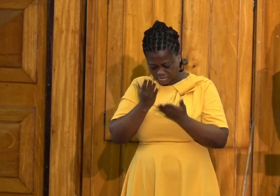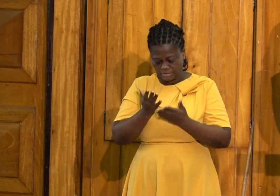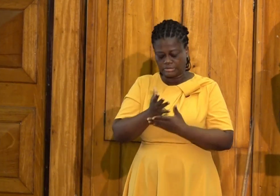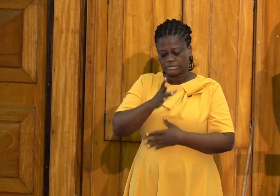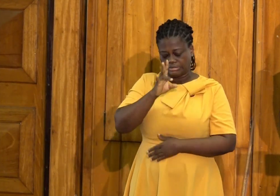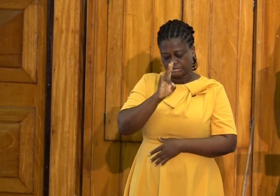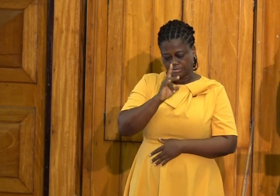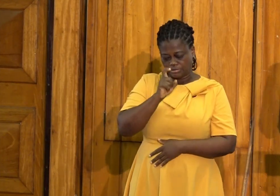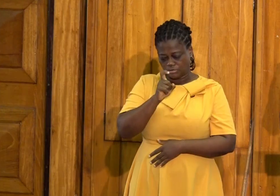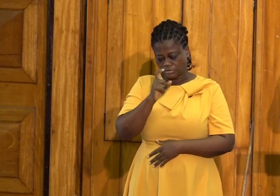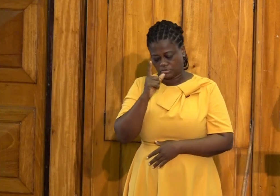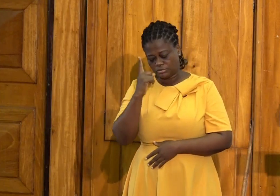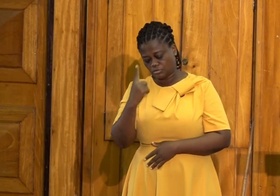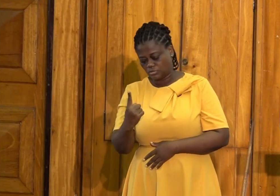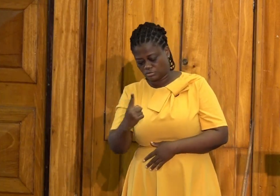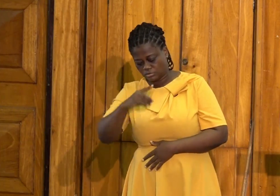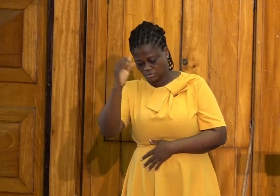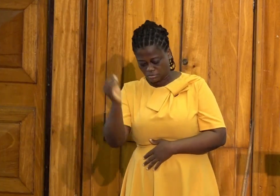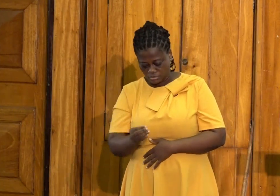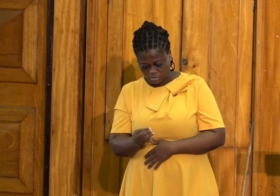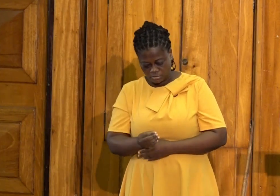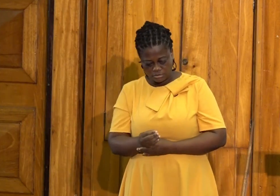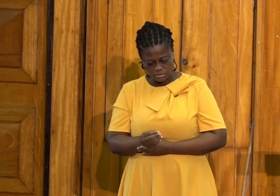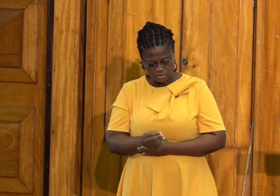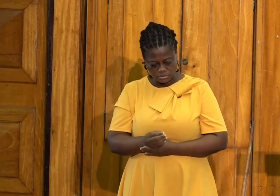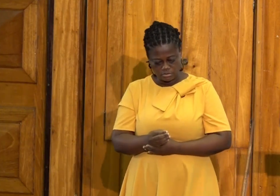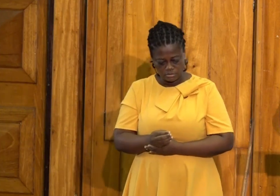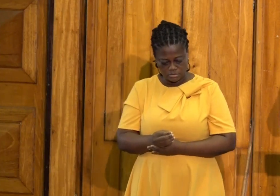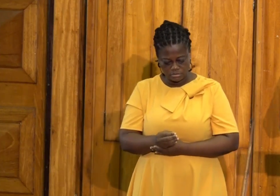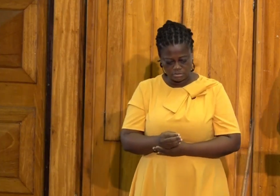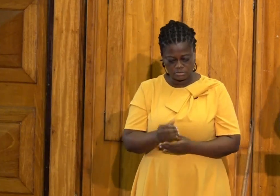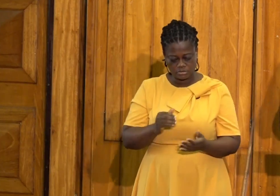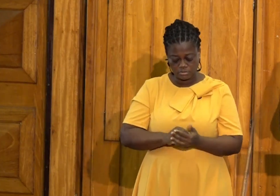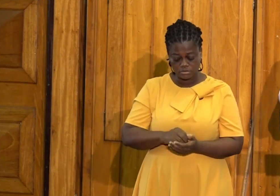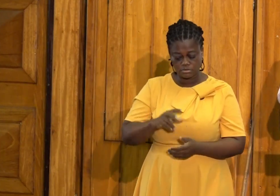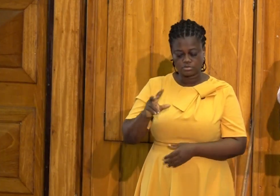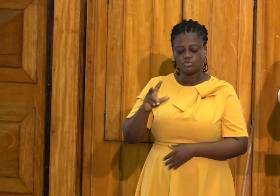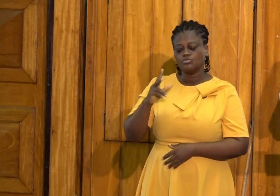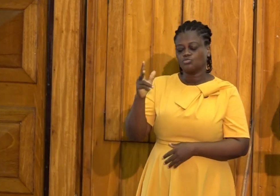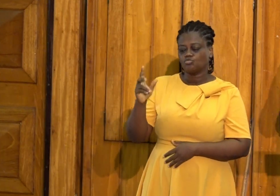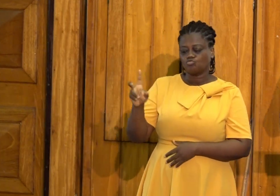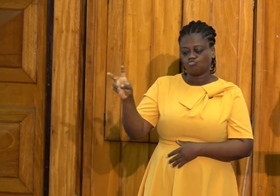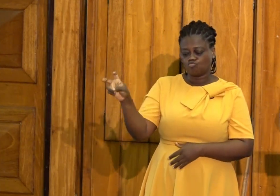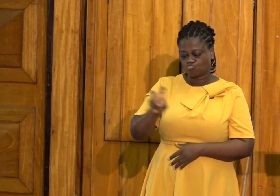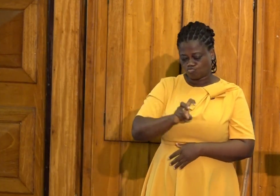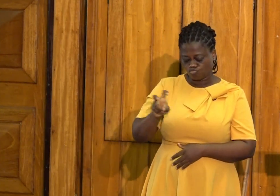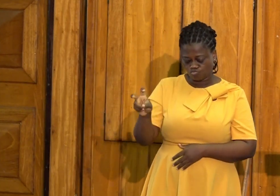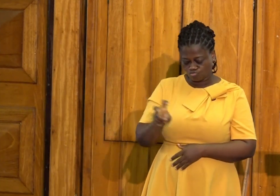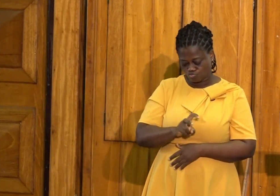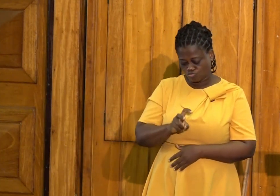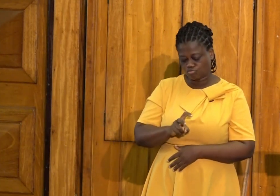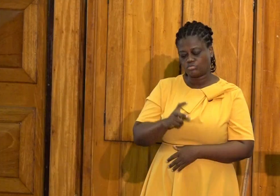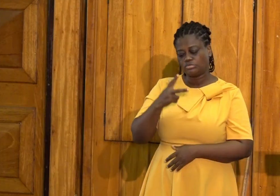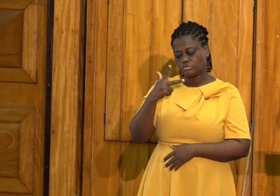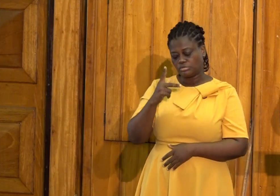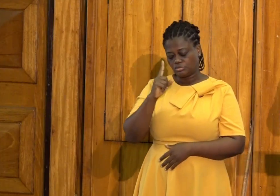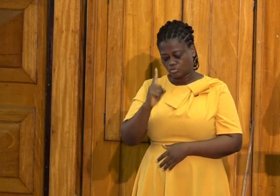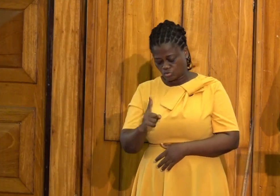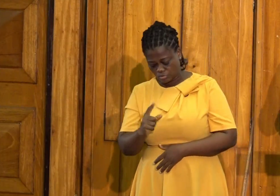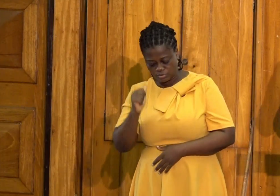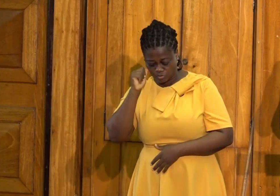7.1%. Of the 231 women, 214 received